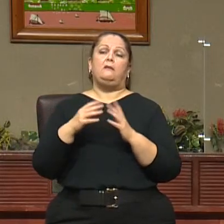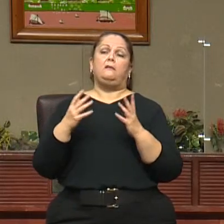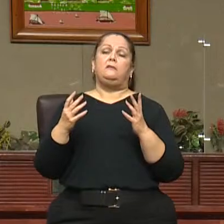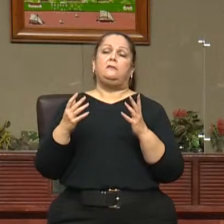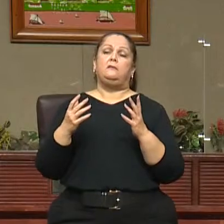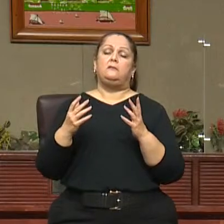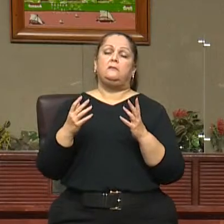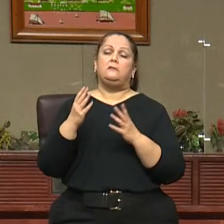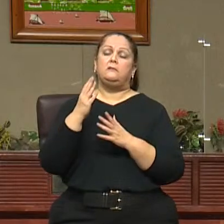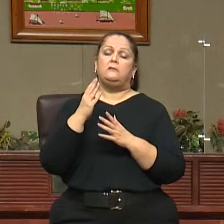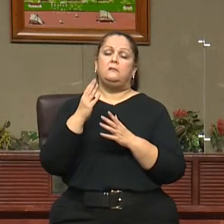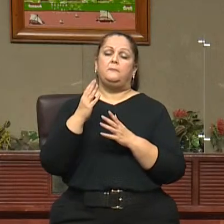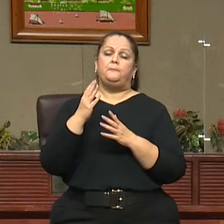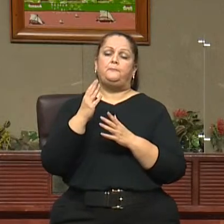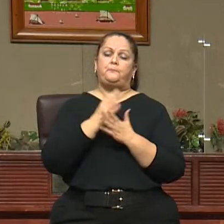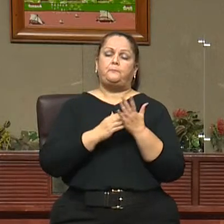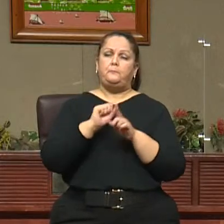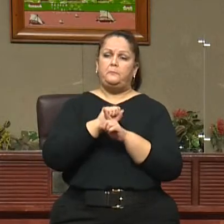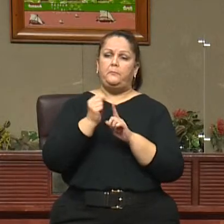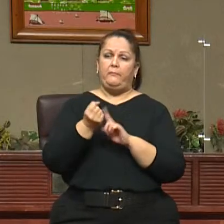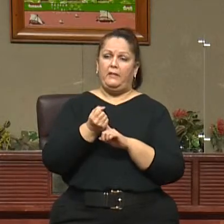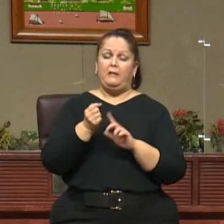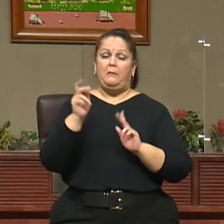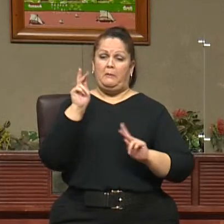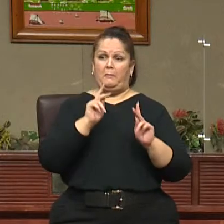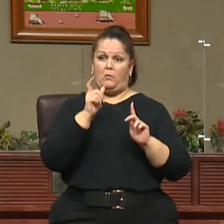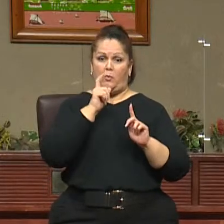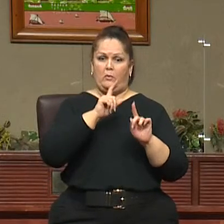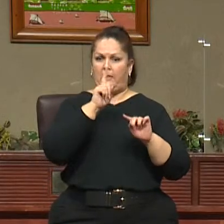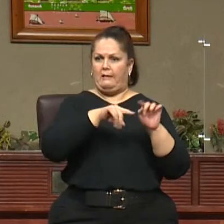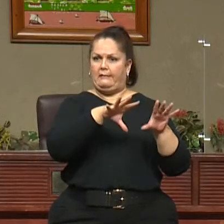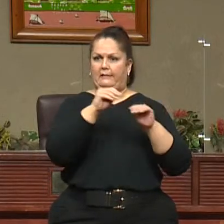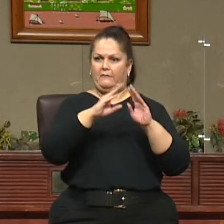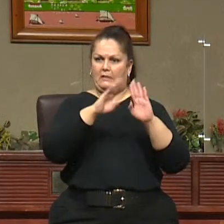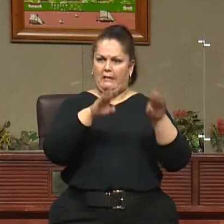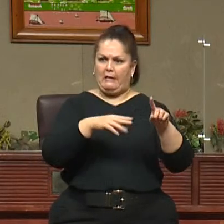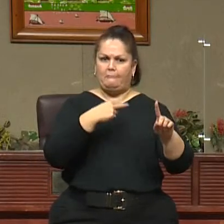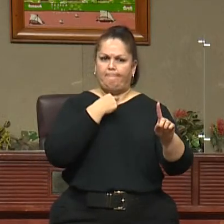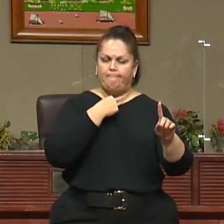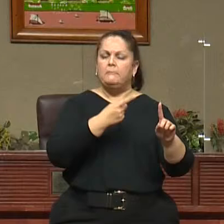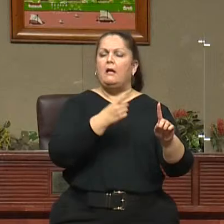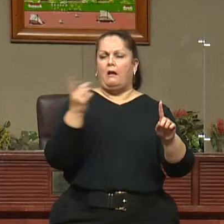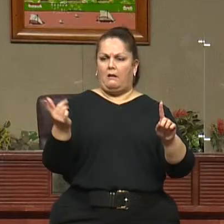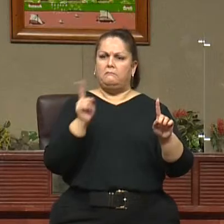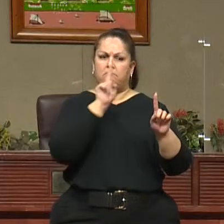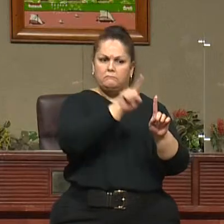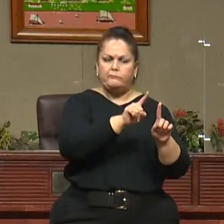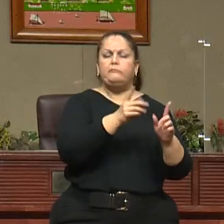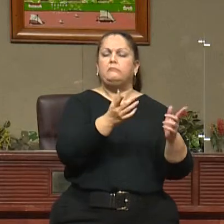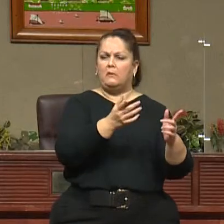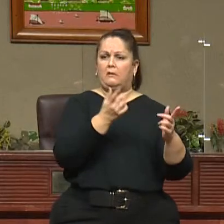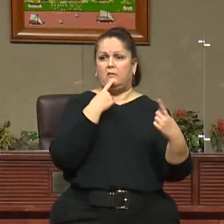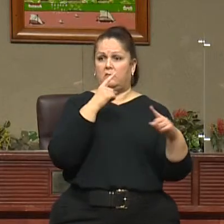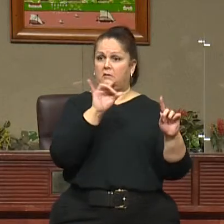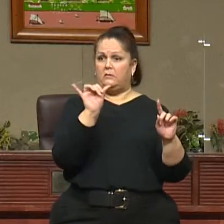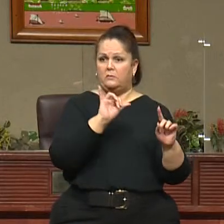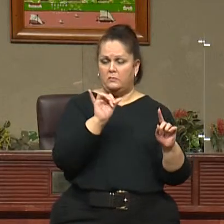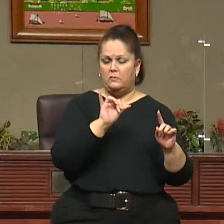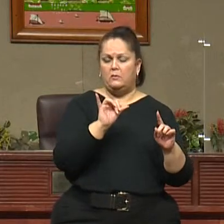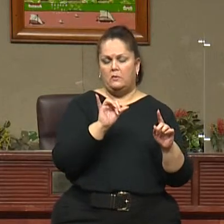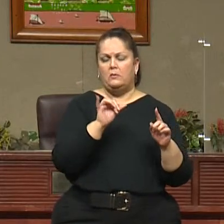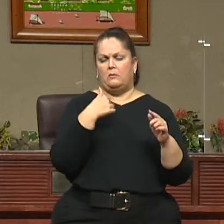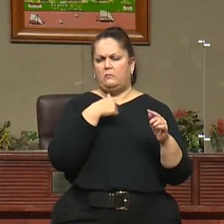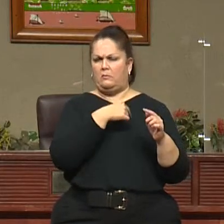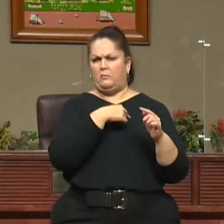that with the homebound program, I would say that it's somewhat successful there. We will